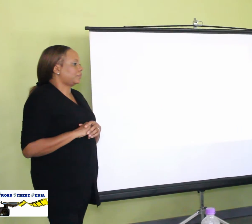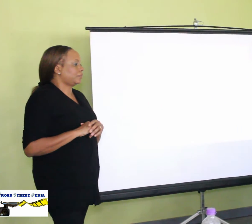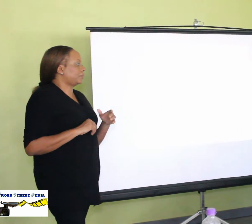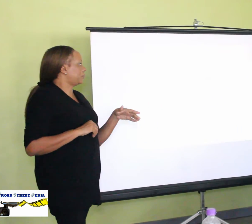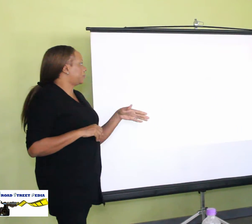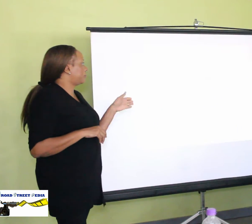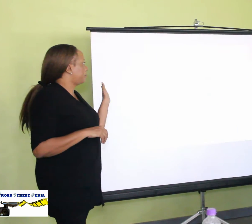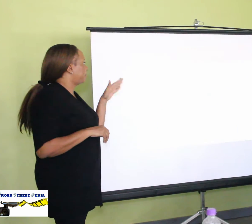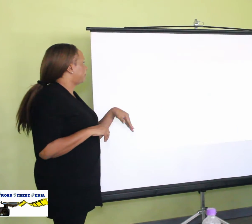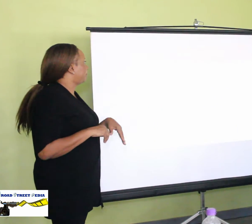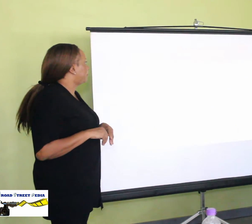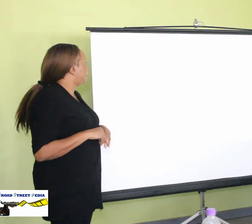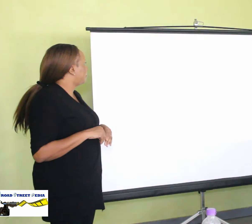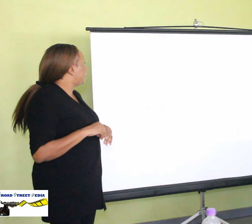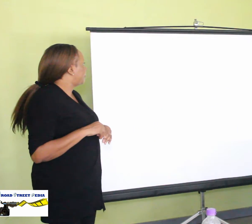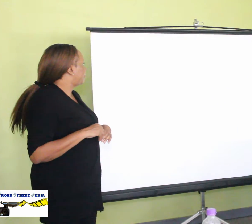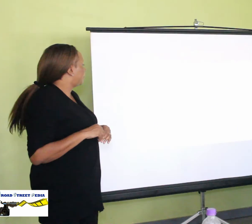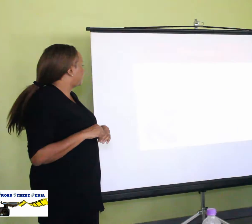yes.